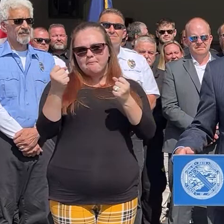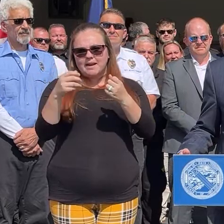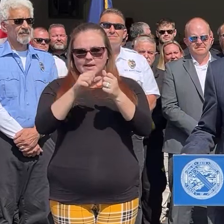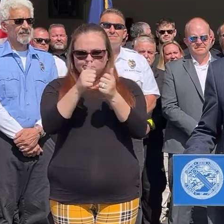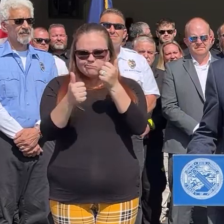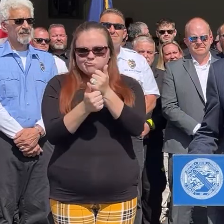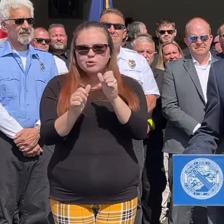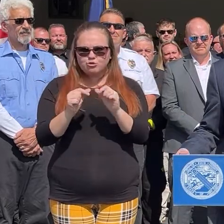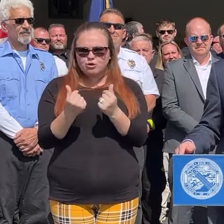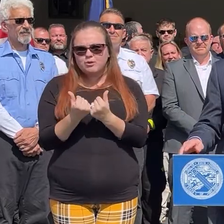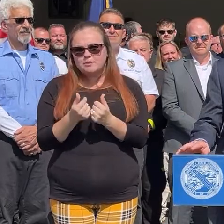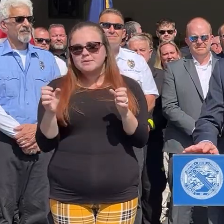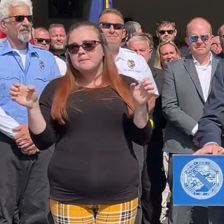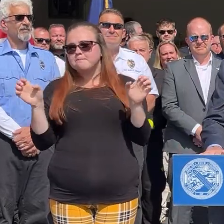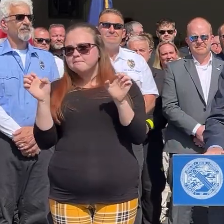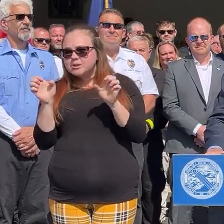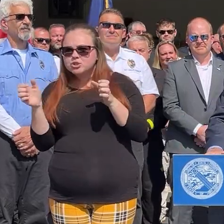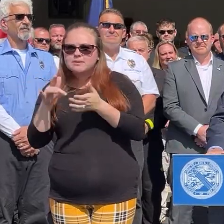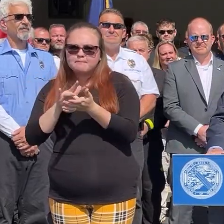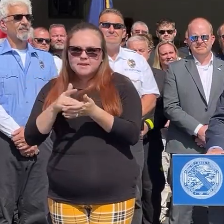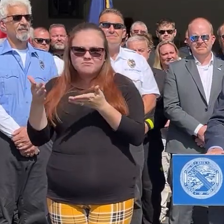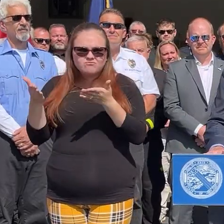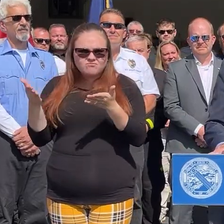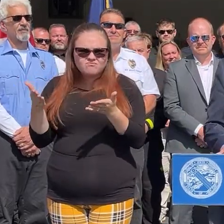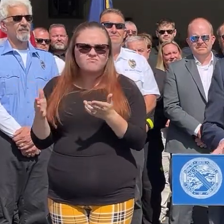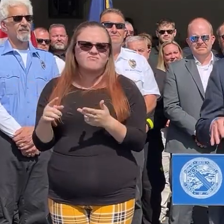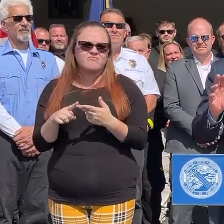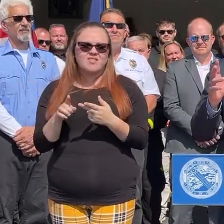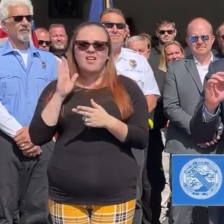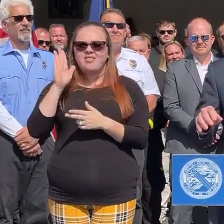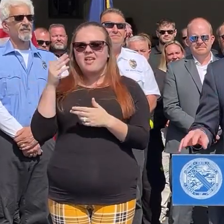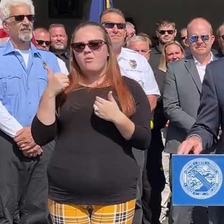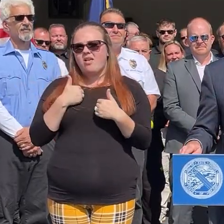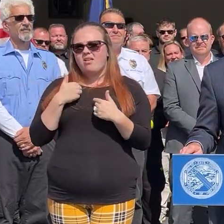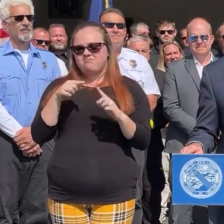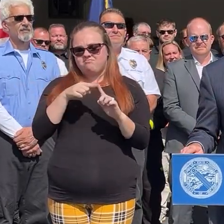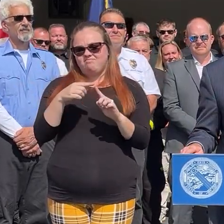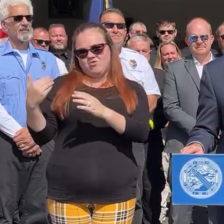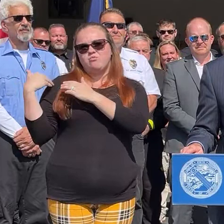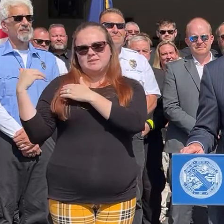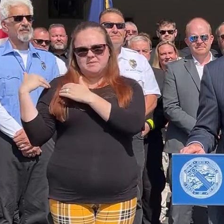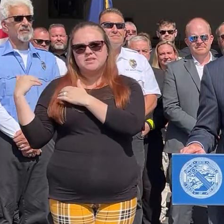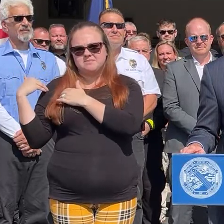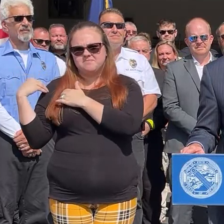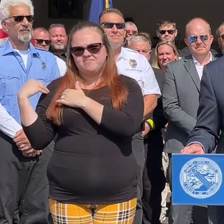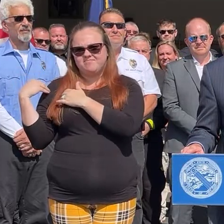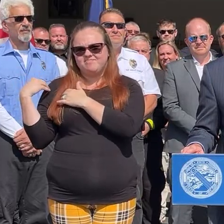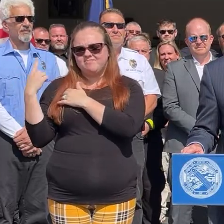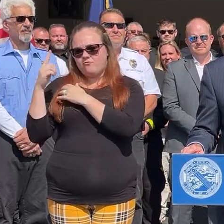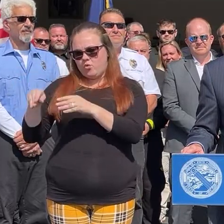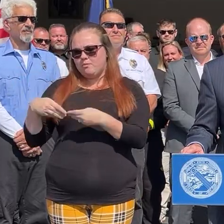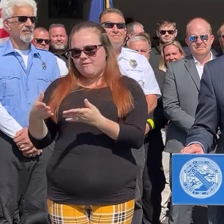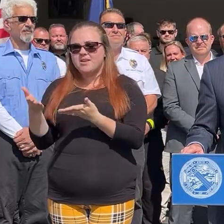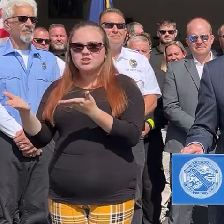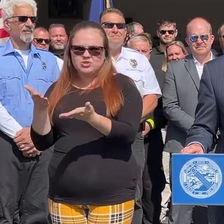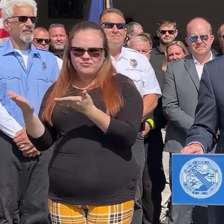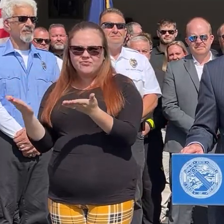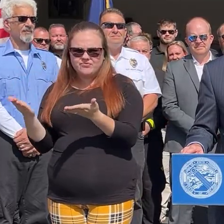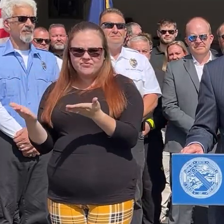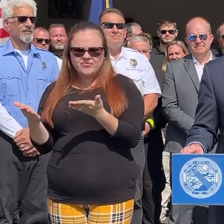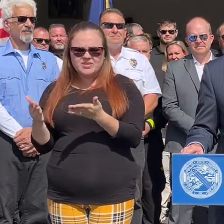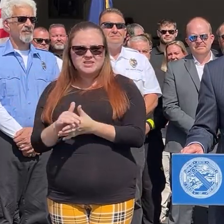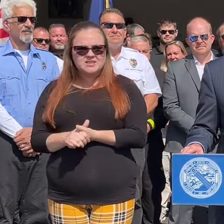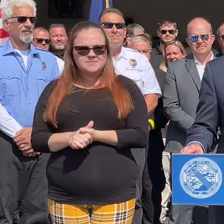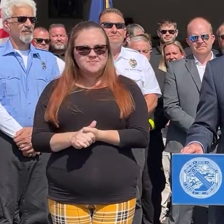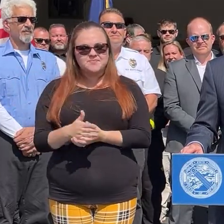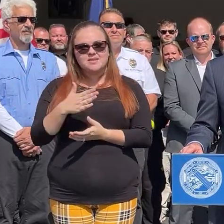including the Division of Emergency Medical Services, and they will be ultimately responsible for the provision of this service. And it